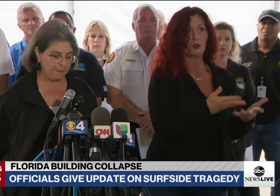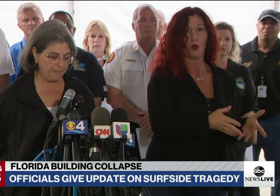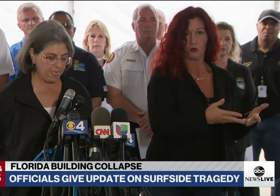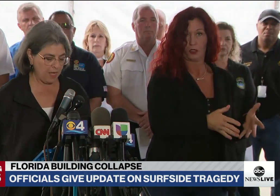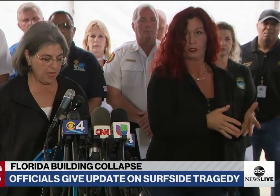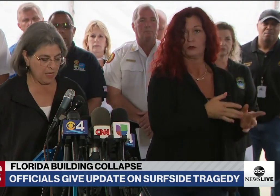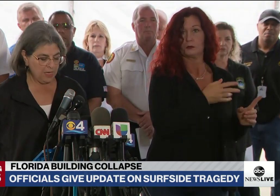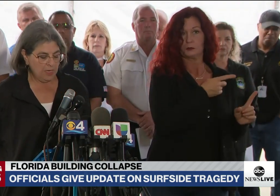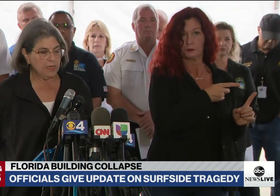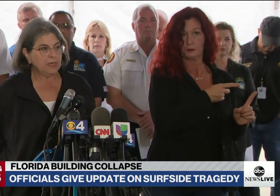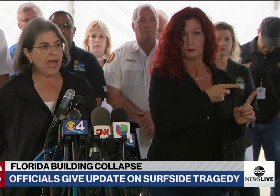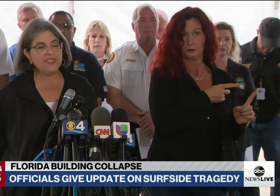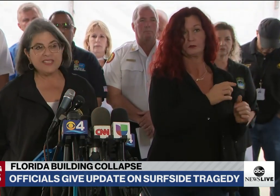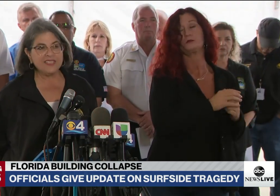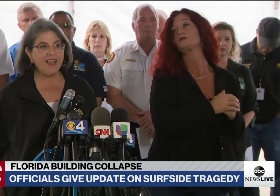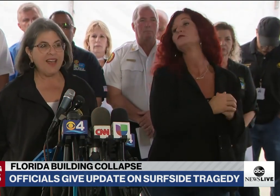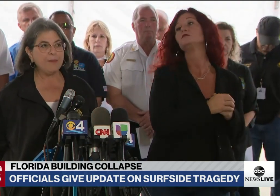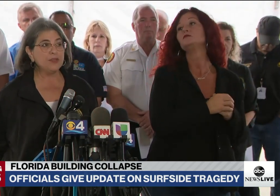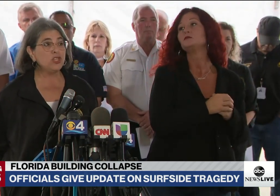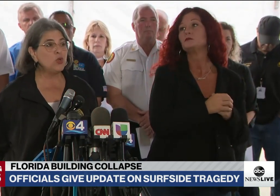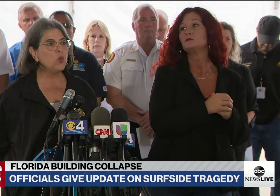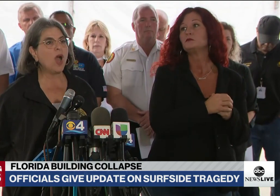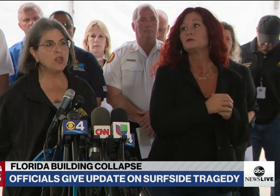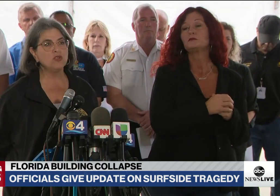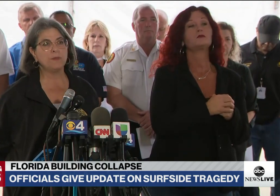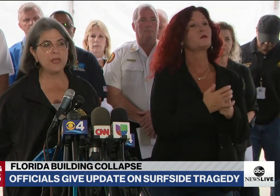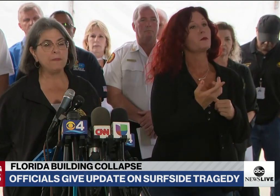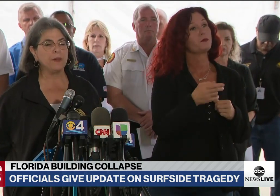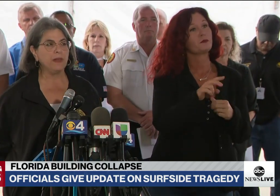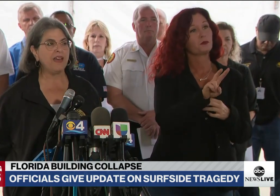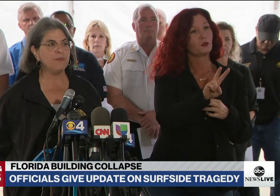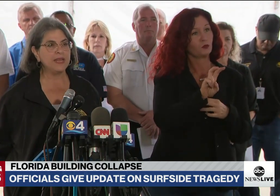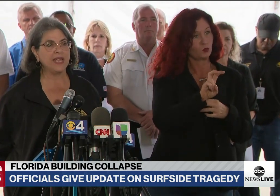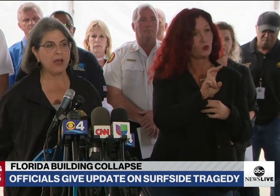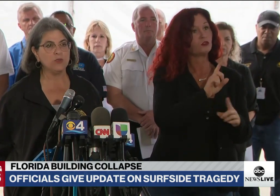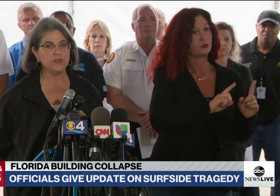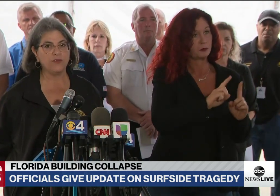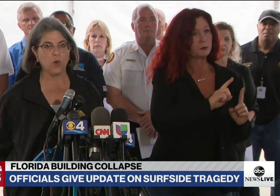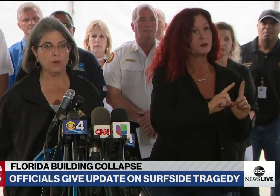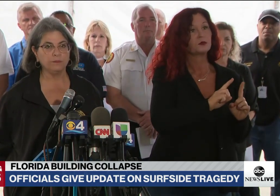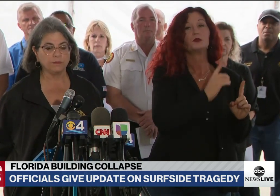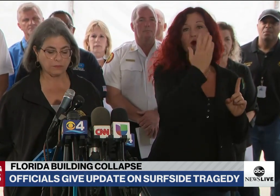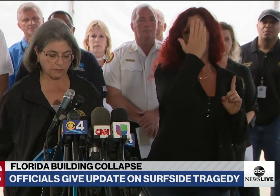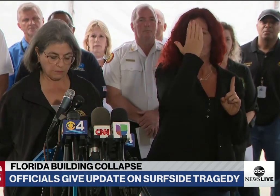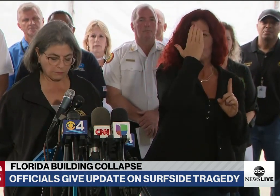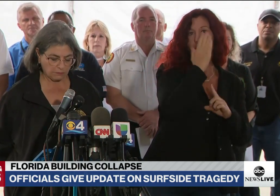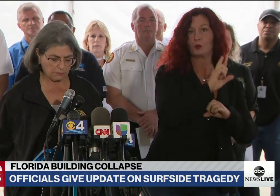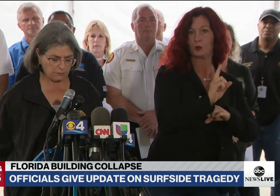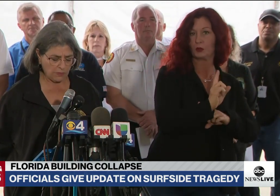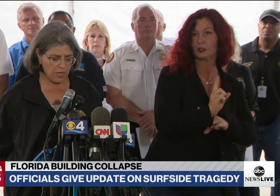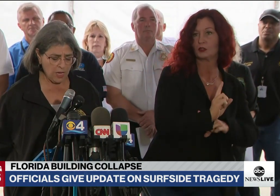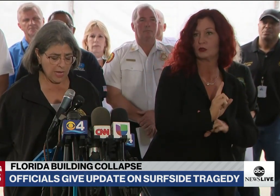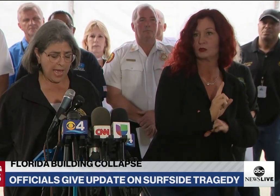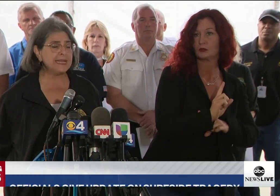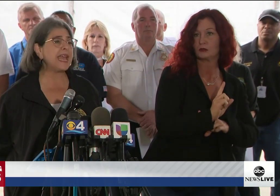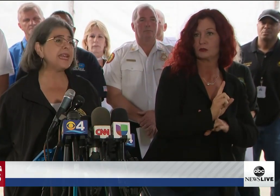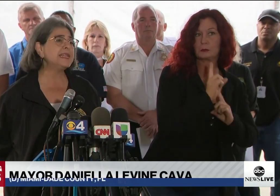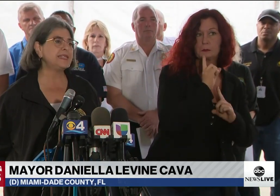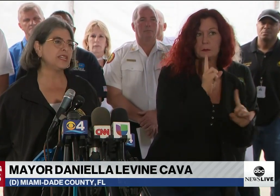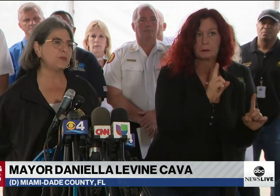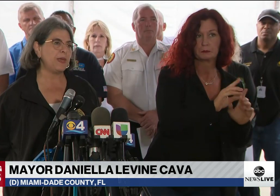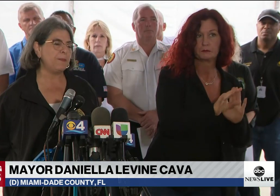made. At this time, 200 people have been accounted for,